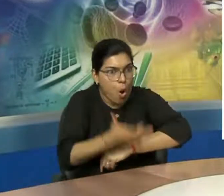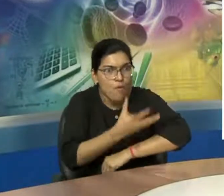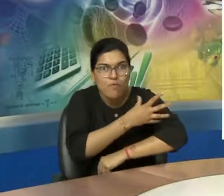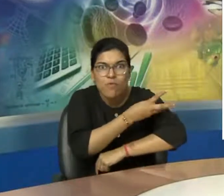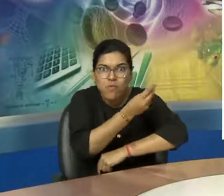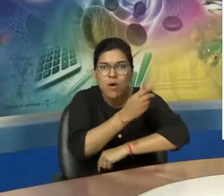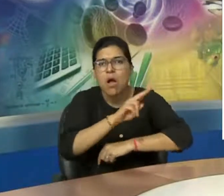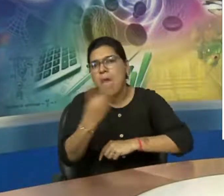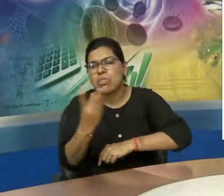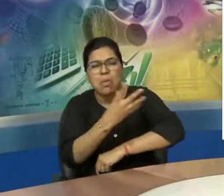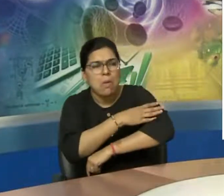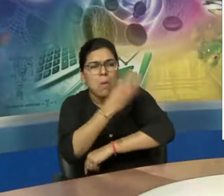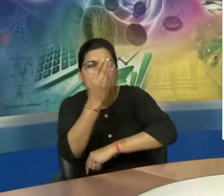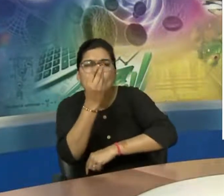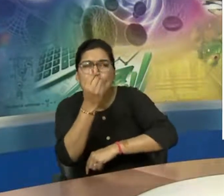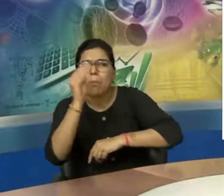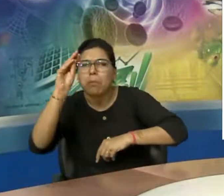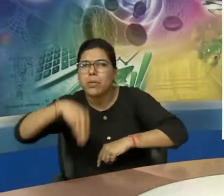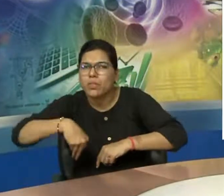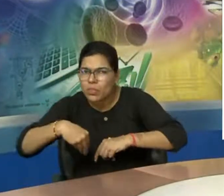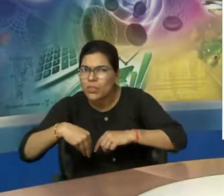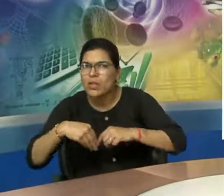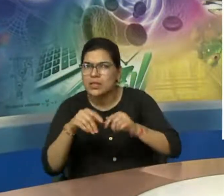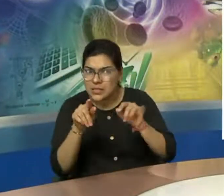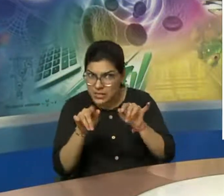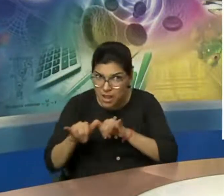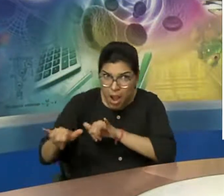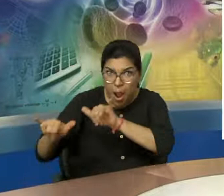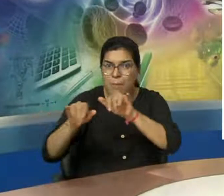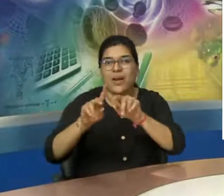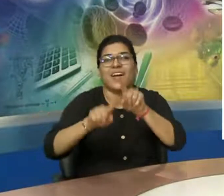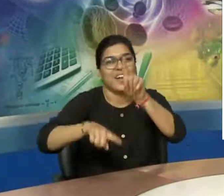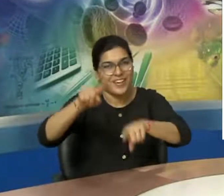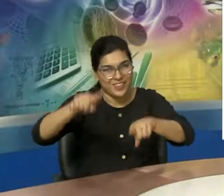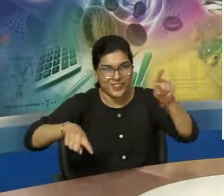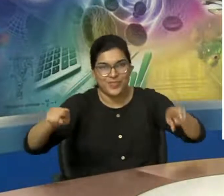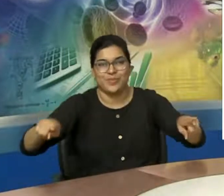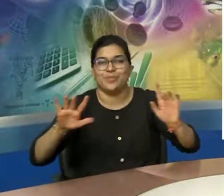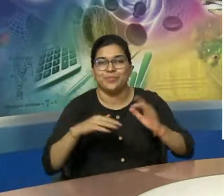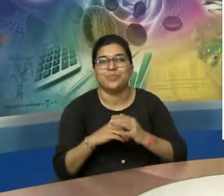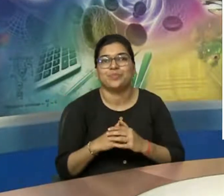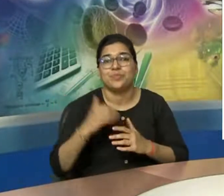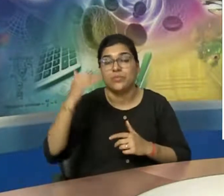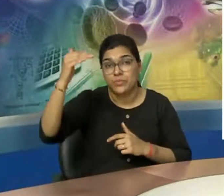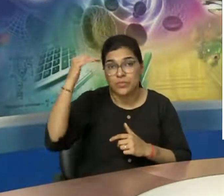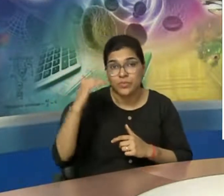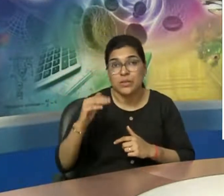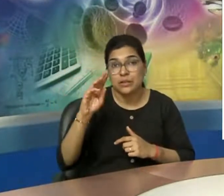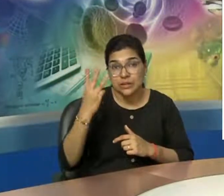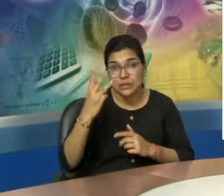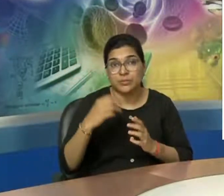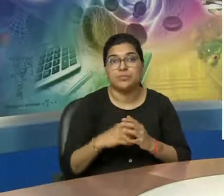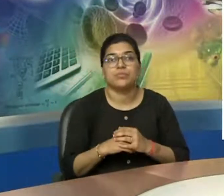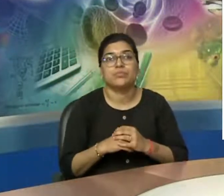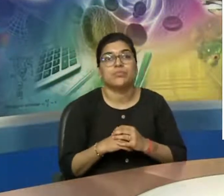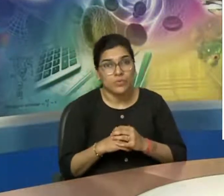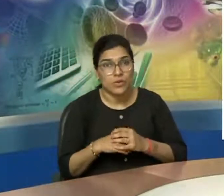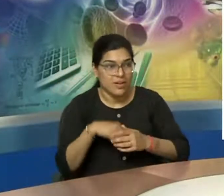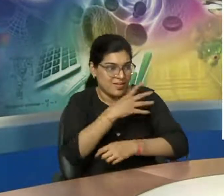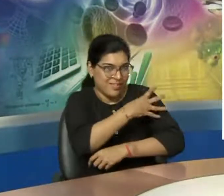in the body, you can see according to the environment the fur is different.